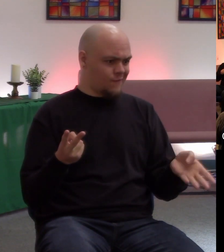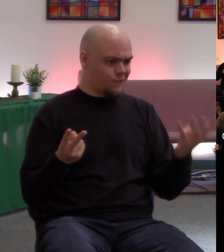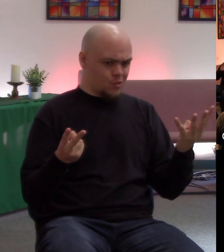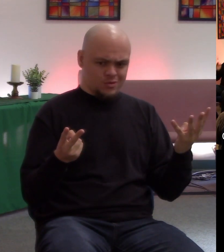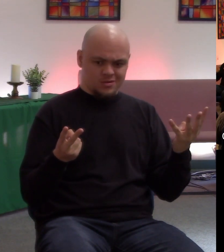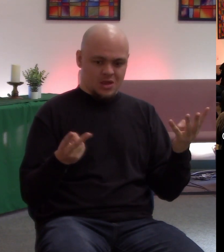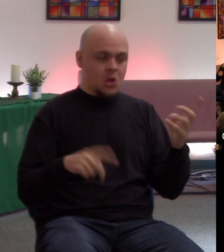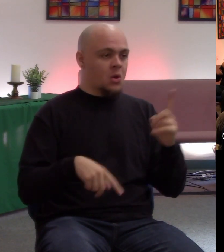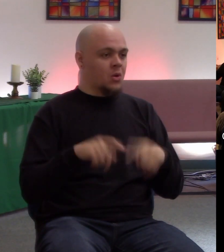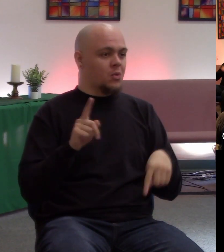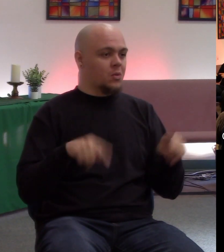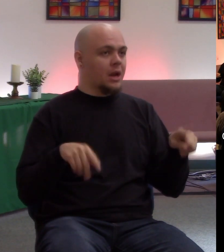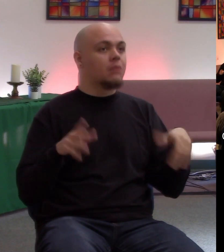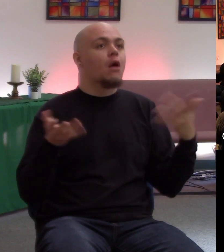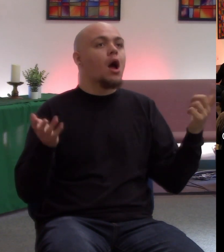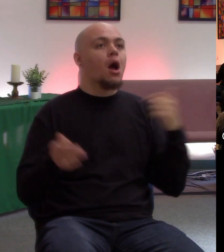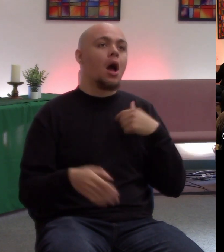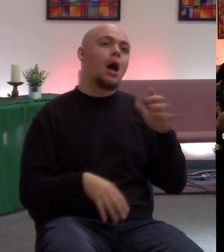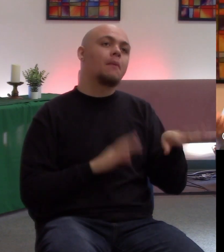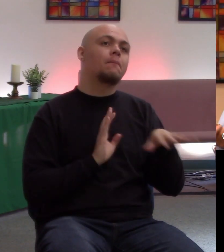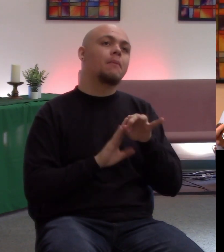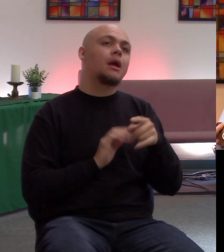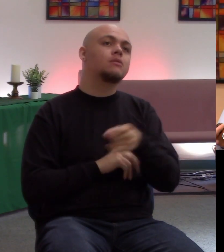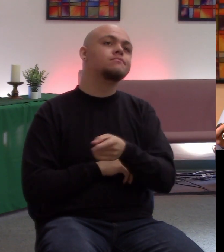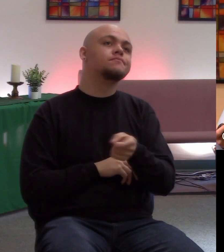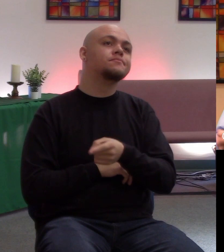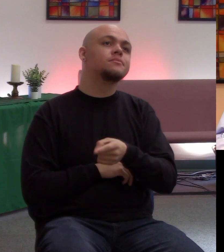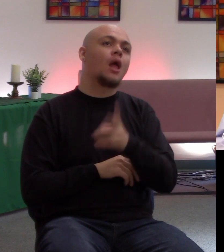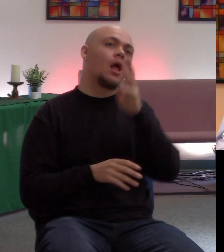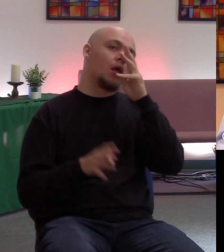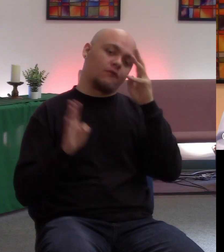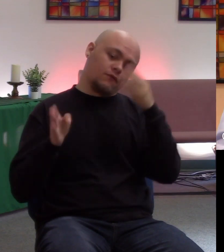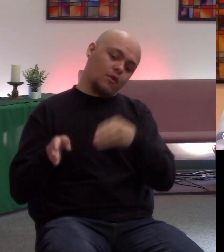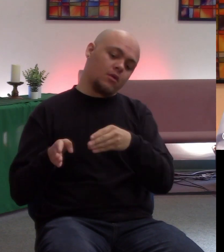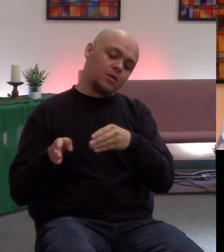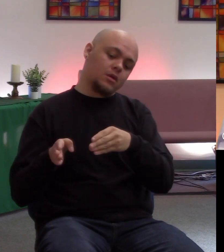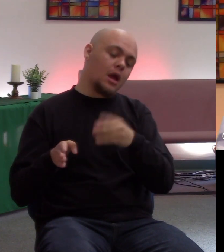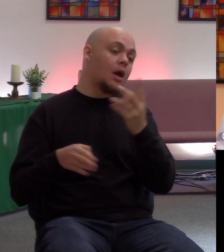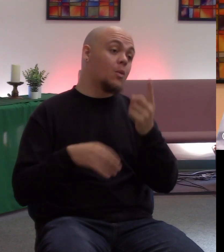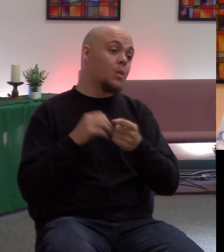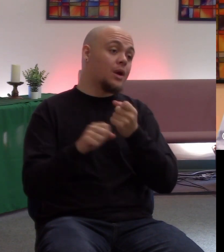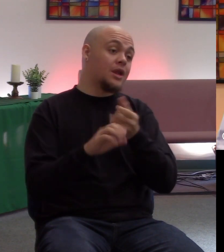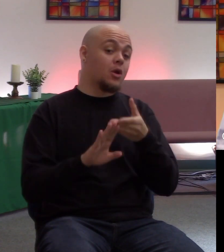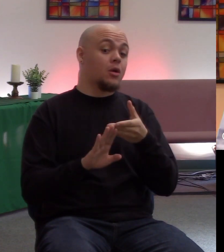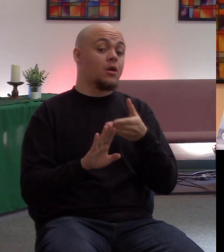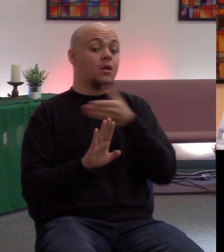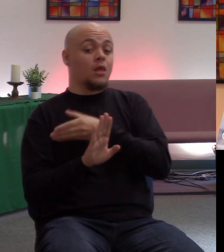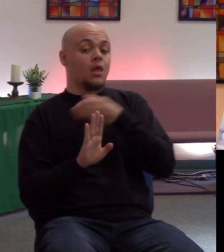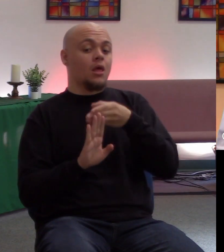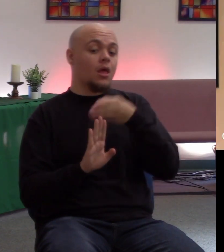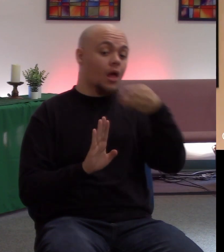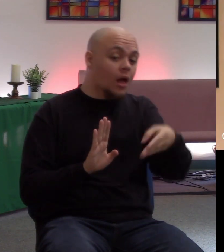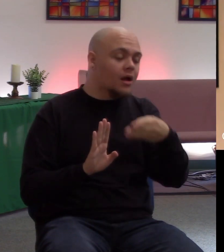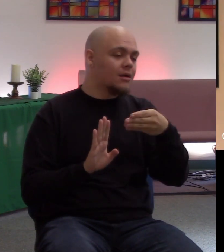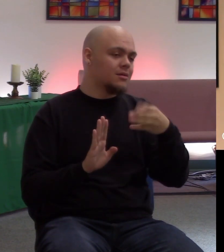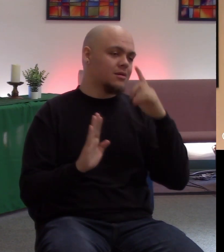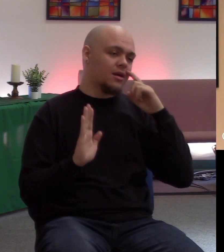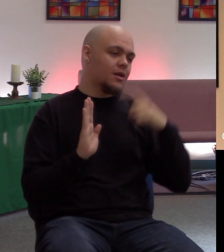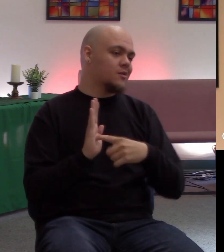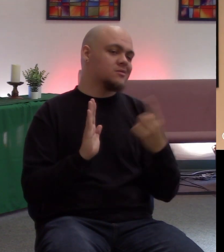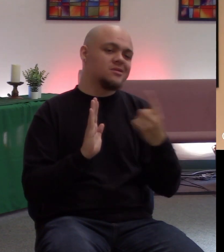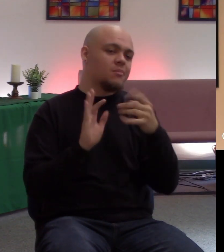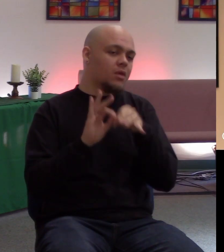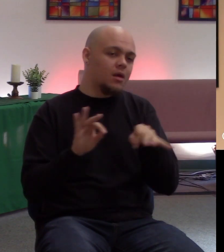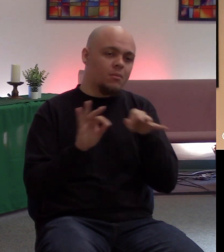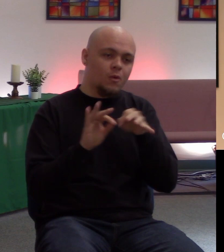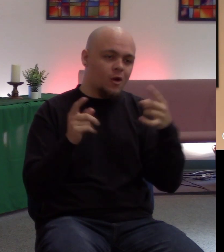happens. So just by random chance, you can just go, well, yeah, I'll pick that one. And if you're able to jump a year before or a